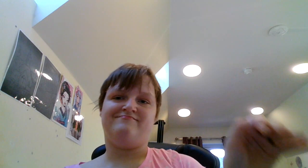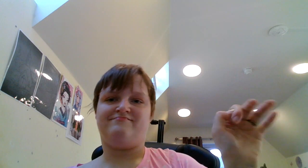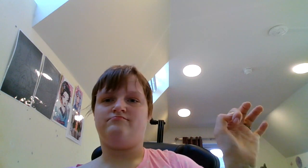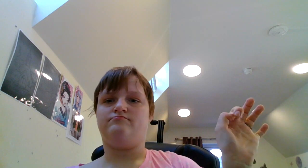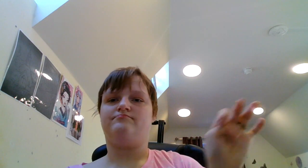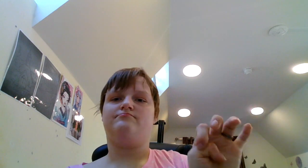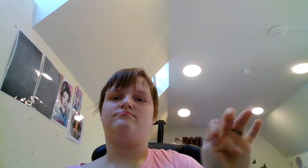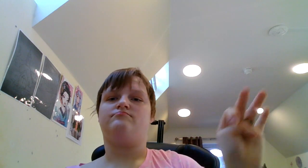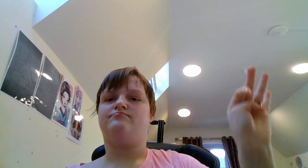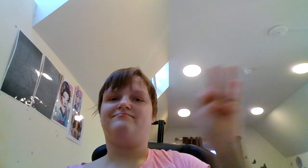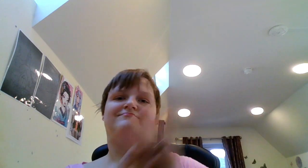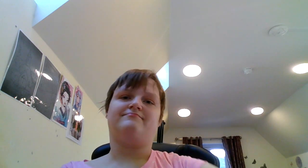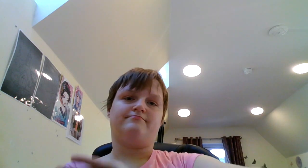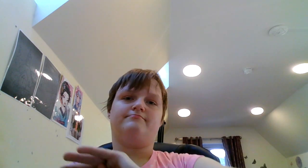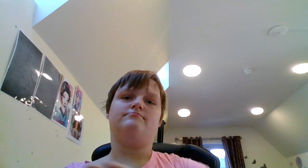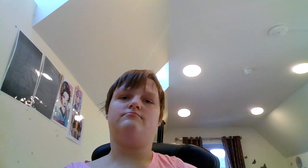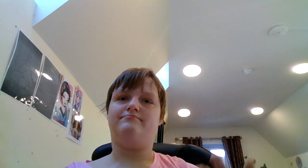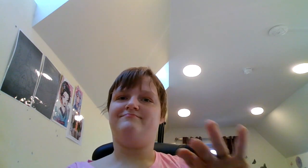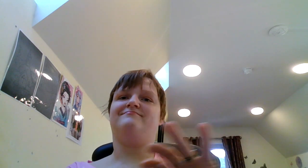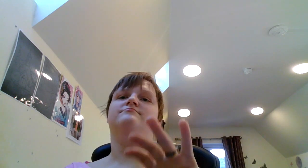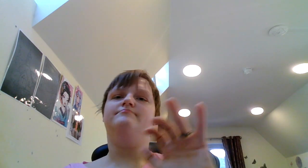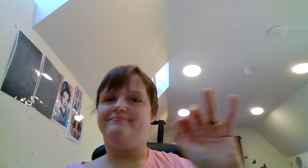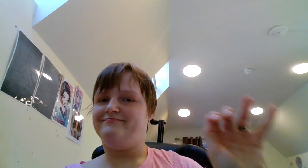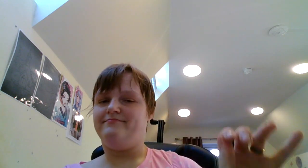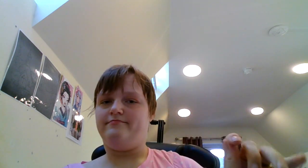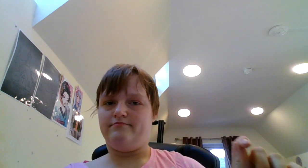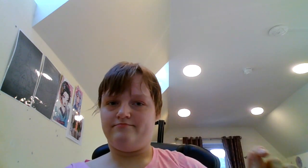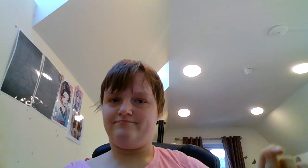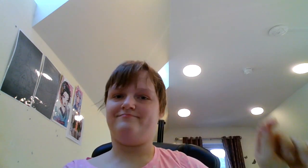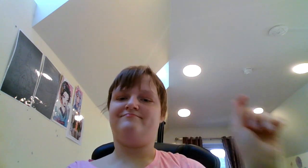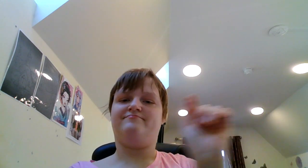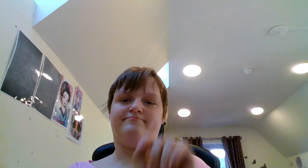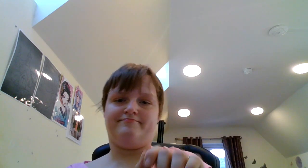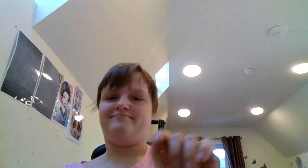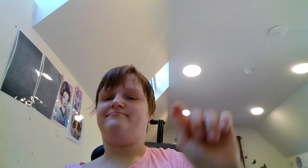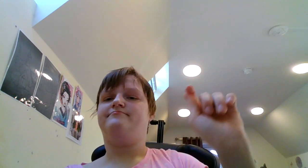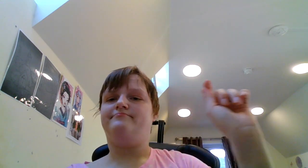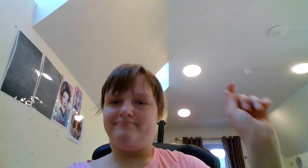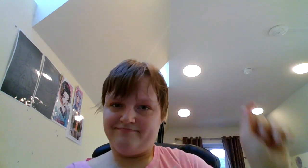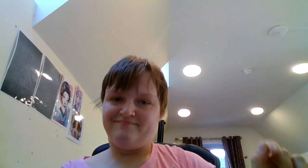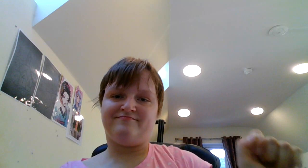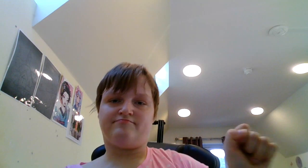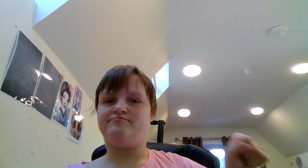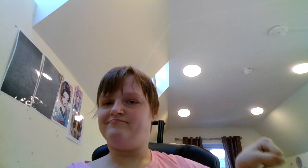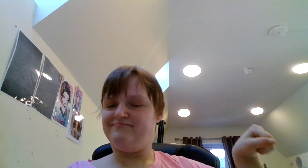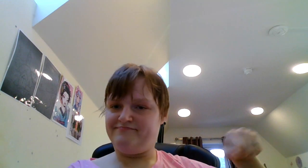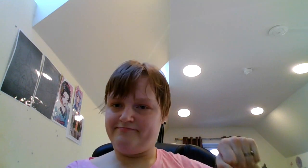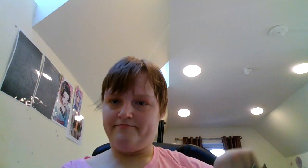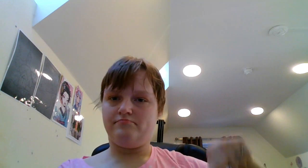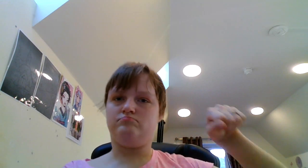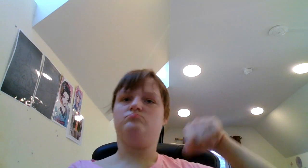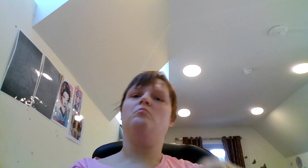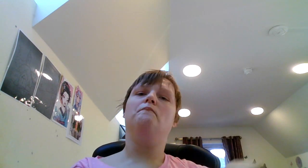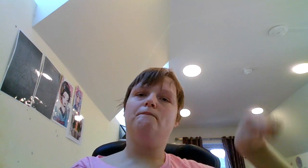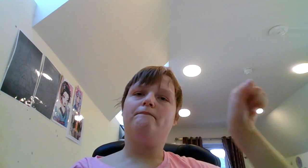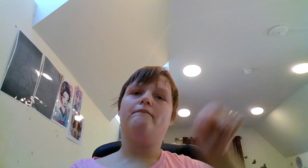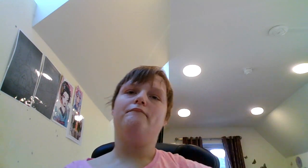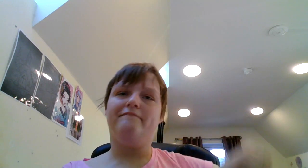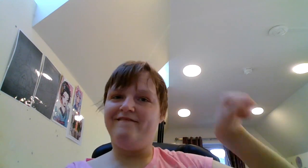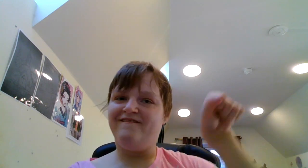1934, Diabetes UK was founded to improve access to insulin. What was then known as the